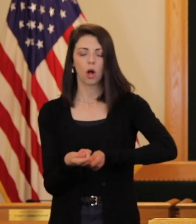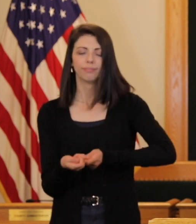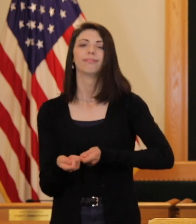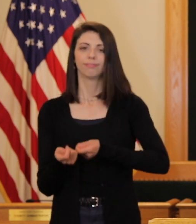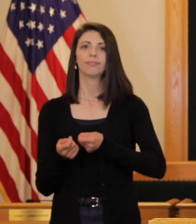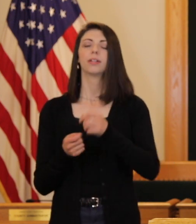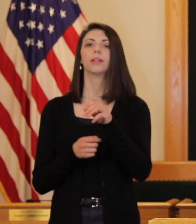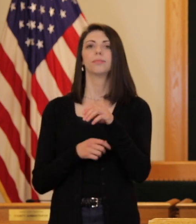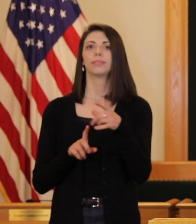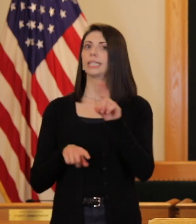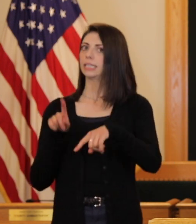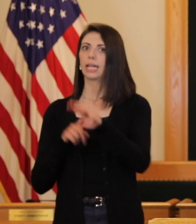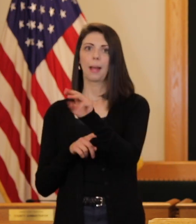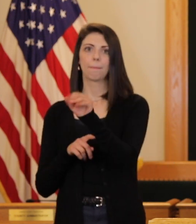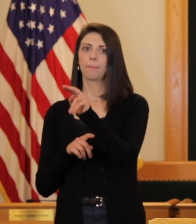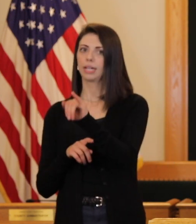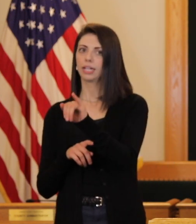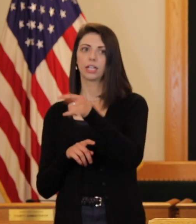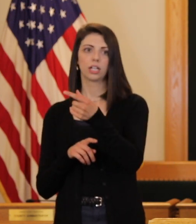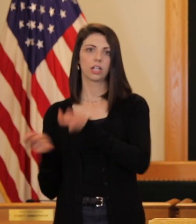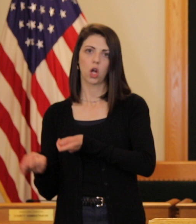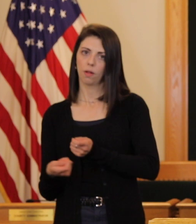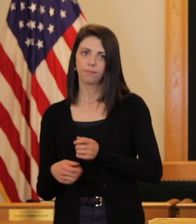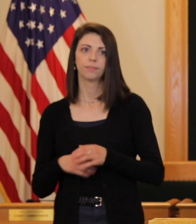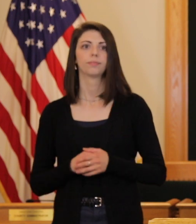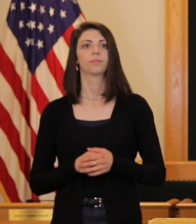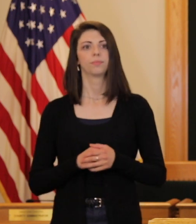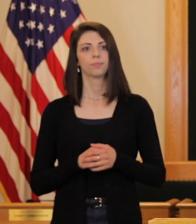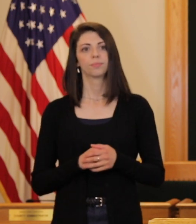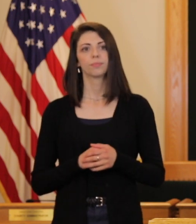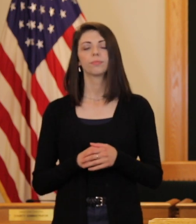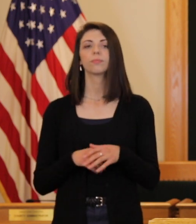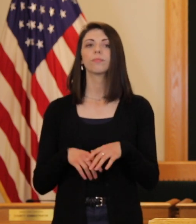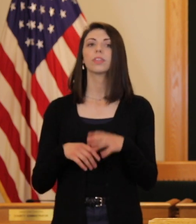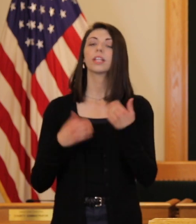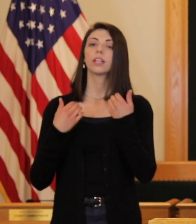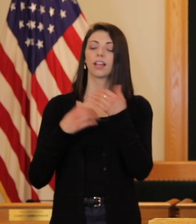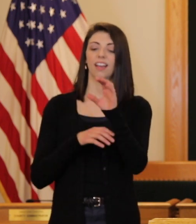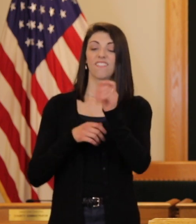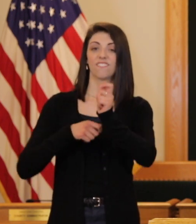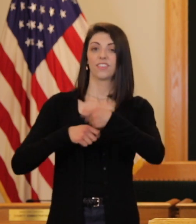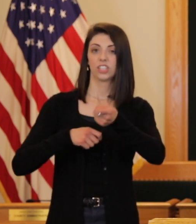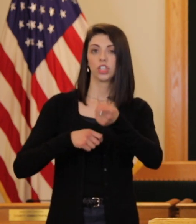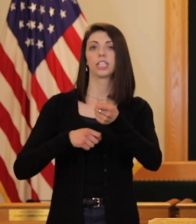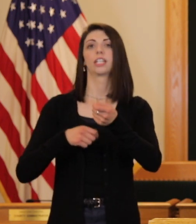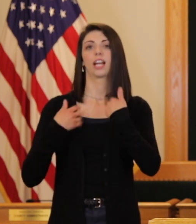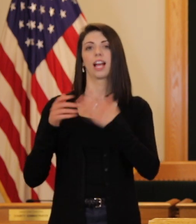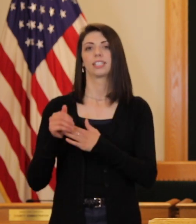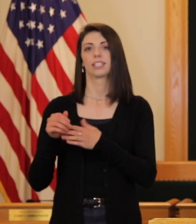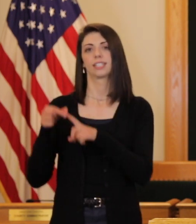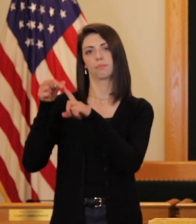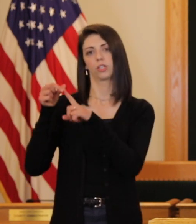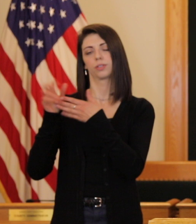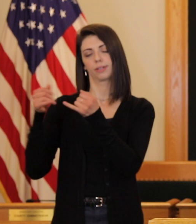golf. Fishing charters and guides are allowed to operate following the criteria established by the state. Drive-in